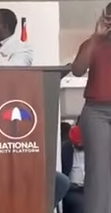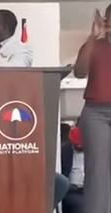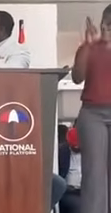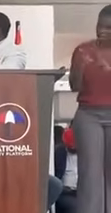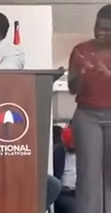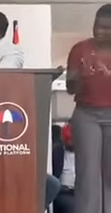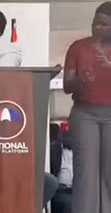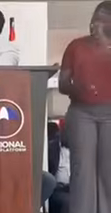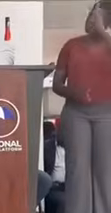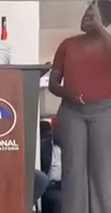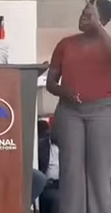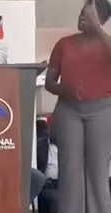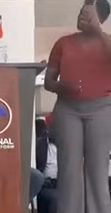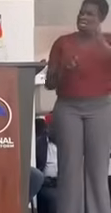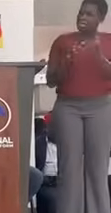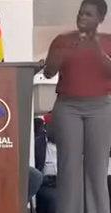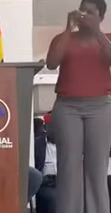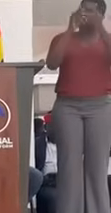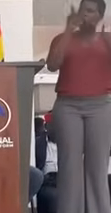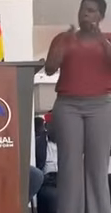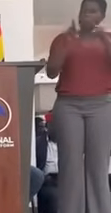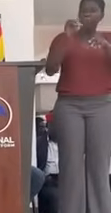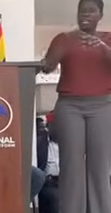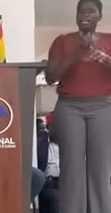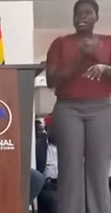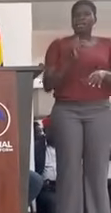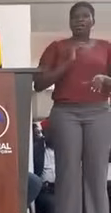recognize two special humans in our midst